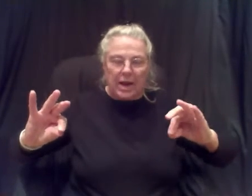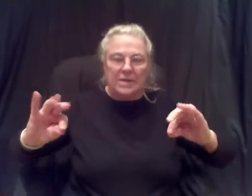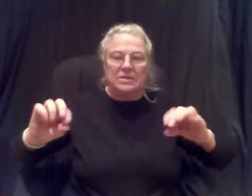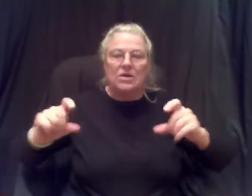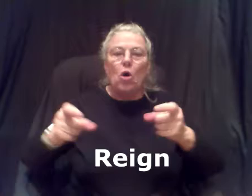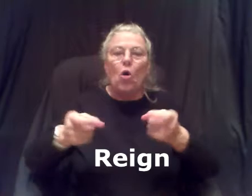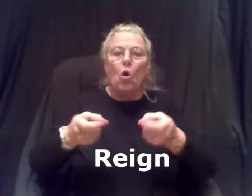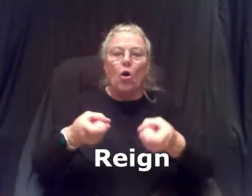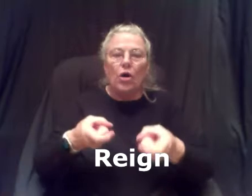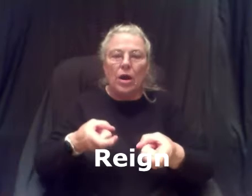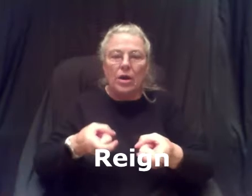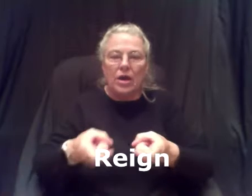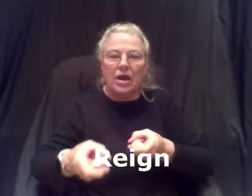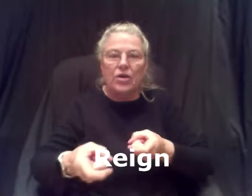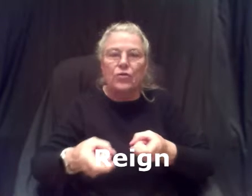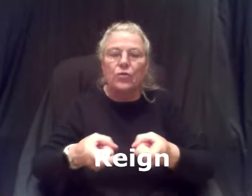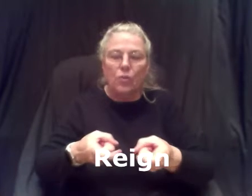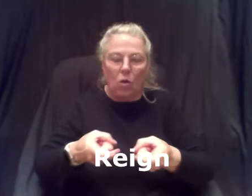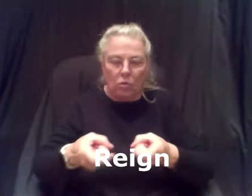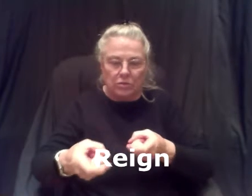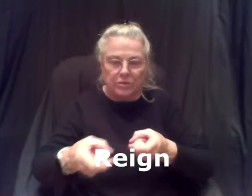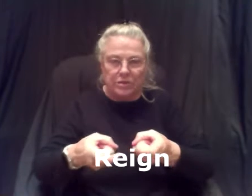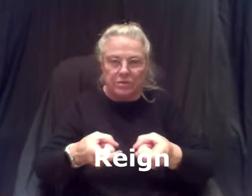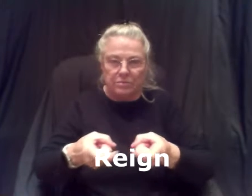Reigns or controls.